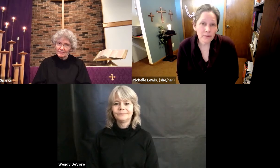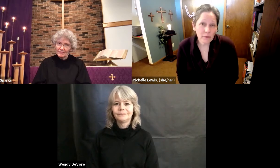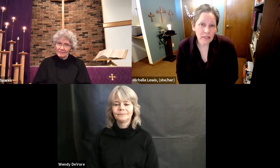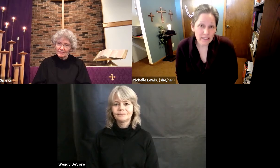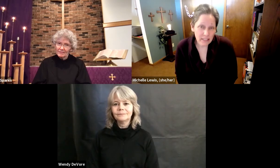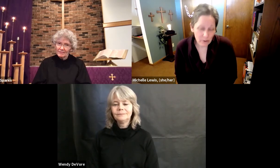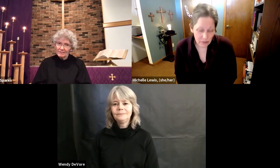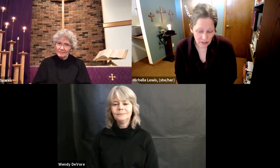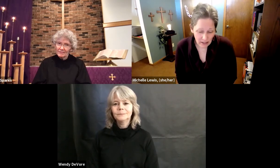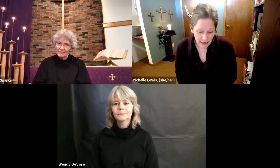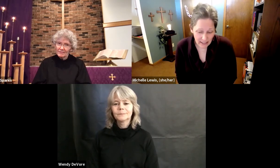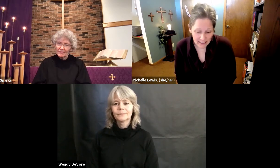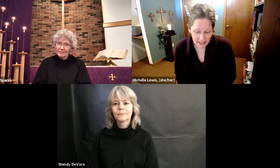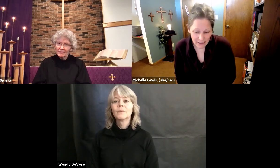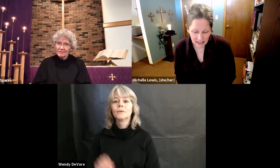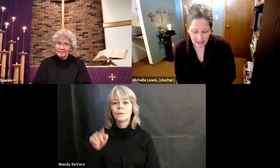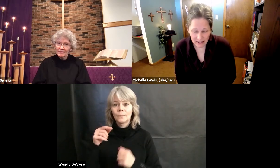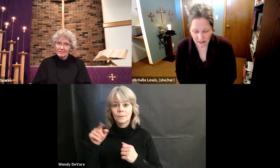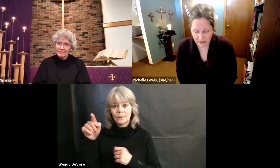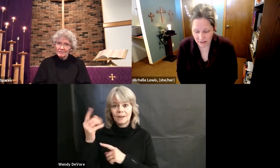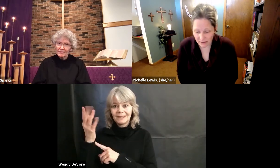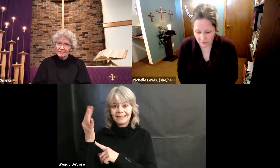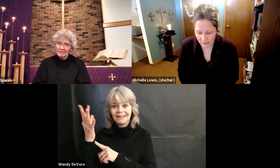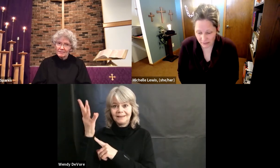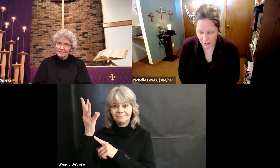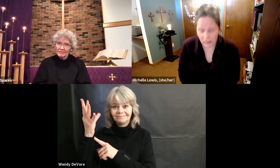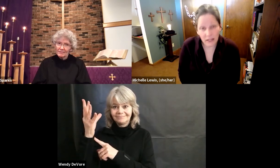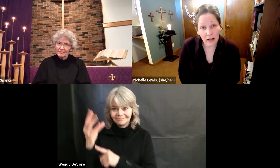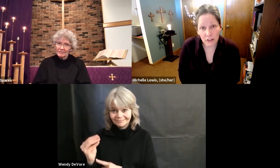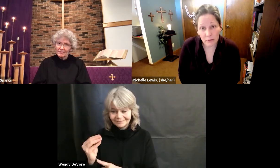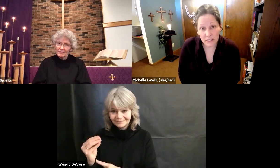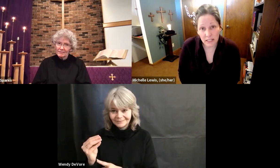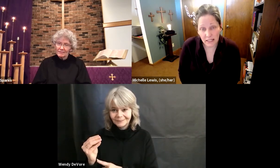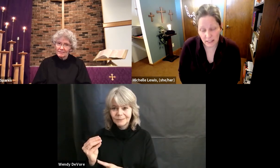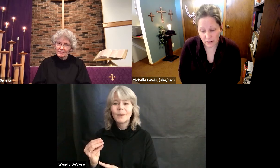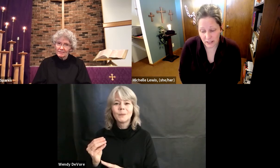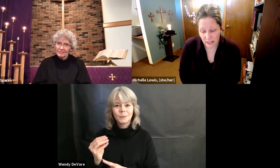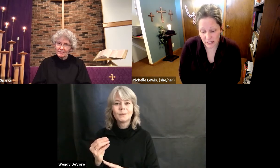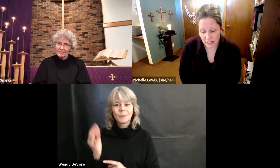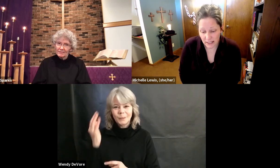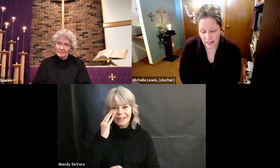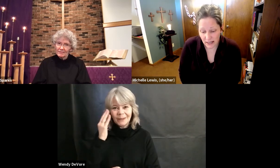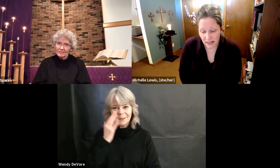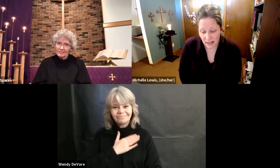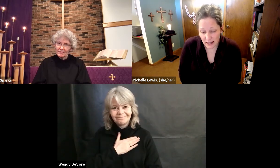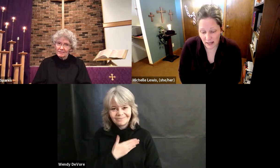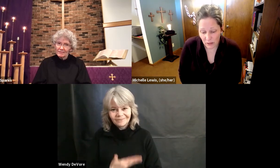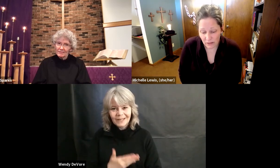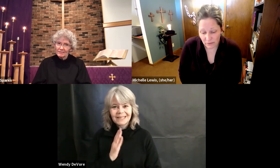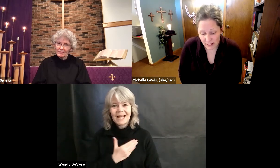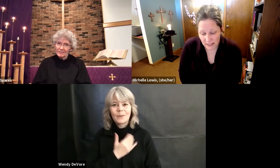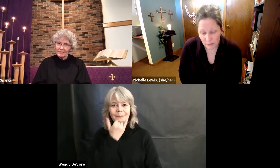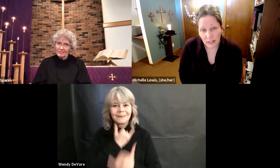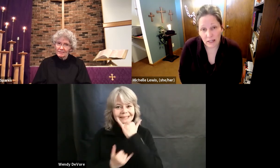So as we extinguish the light, the candle, we acknowledge our mistakes and our sins, and